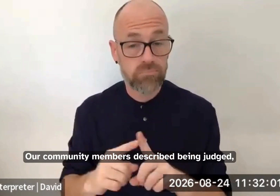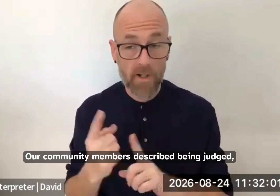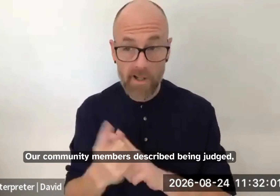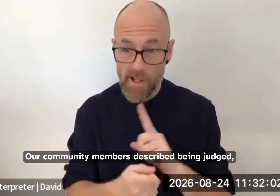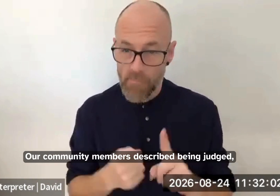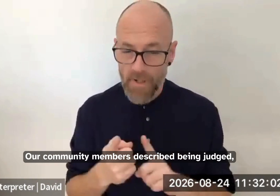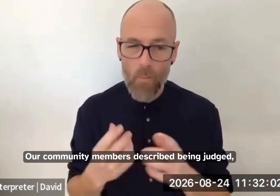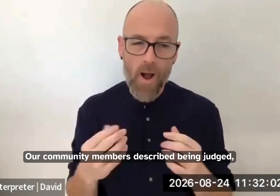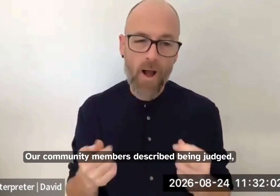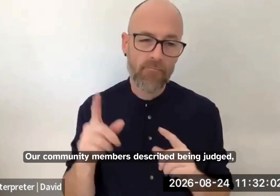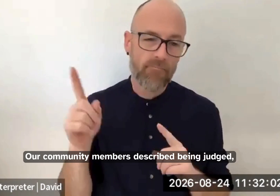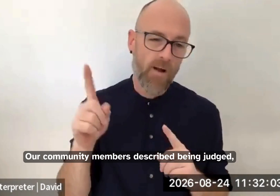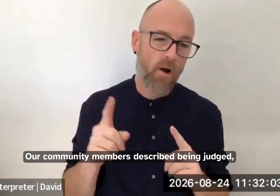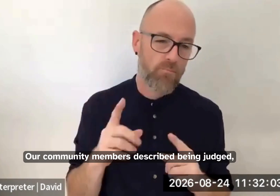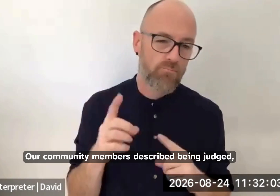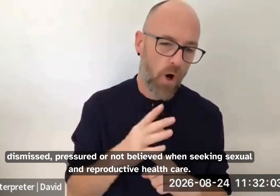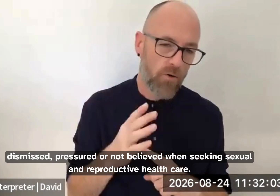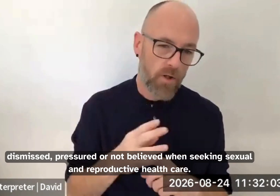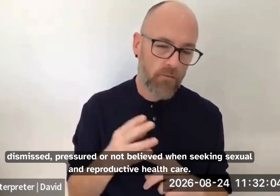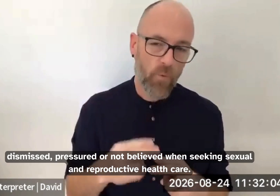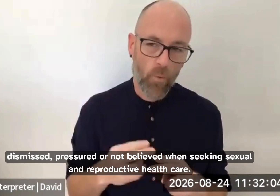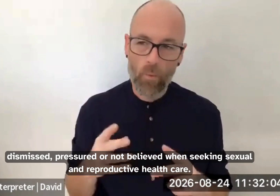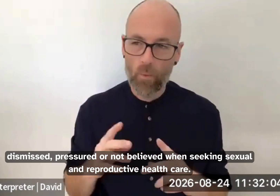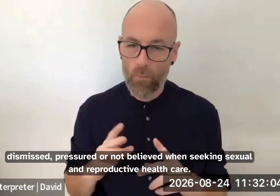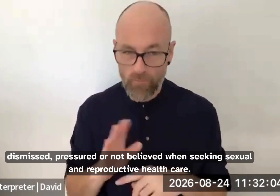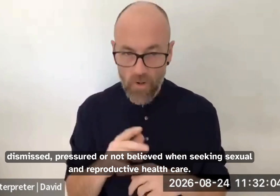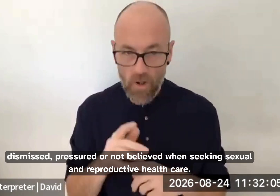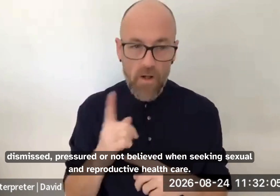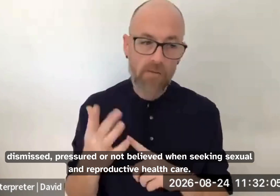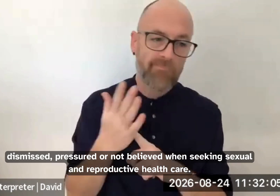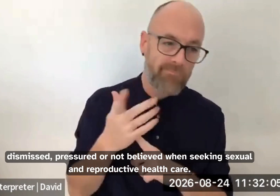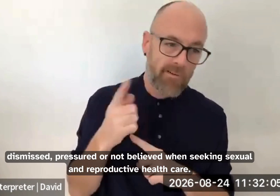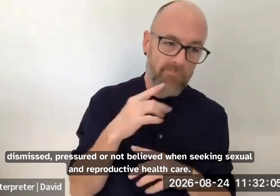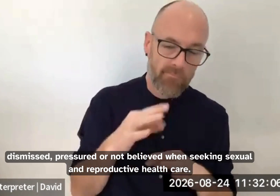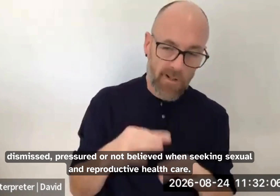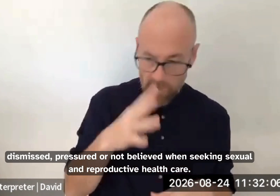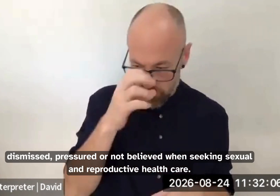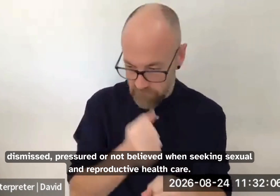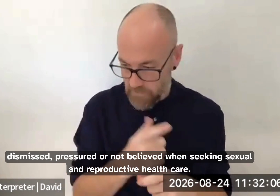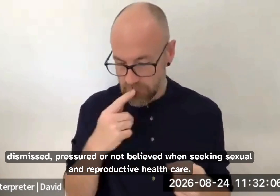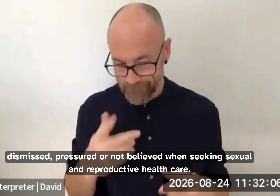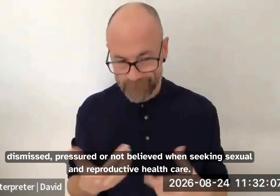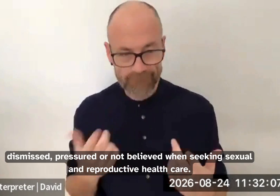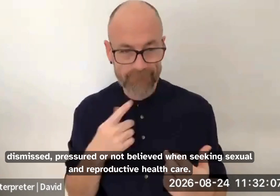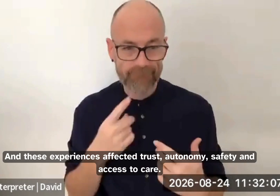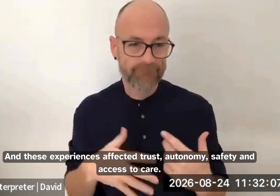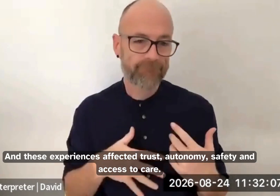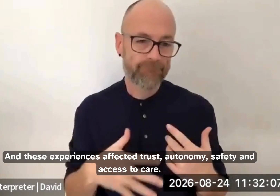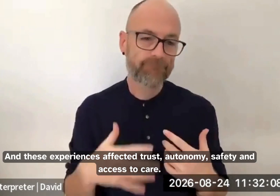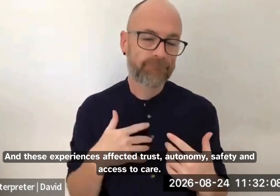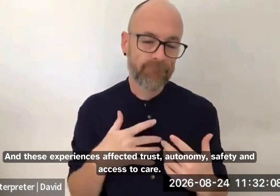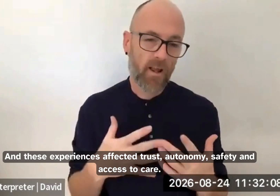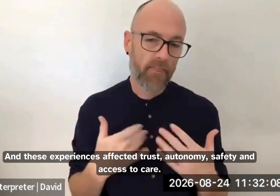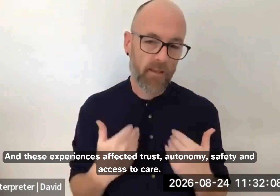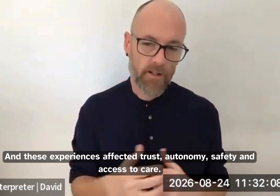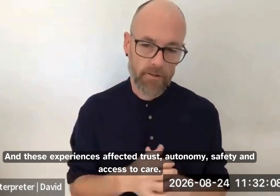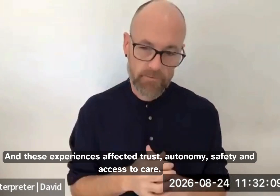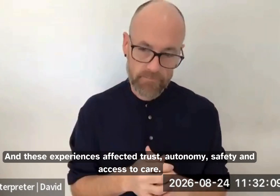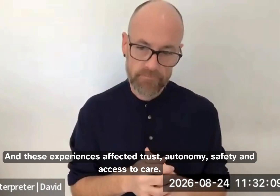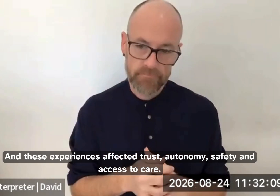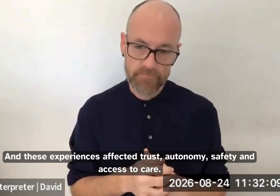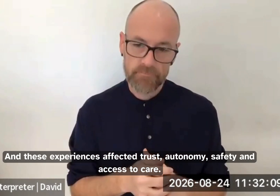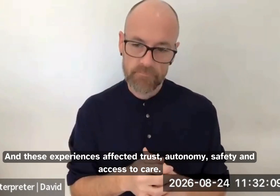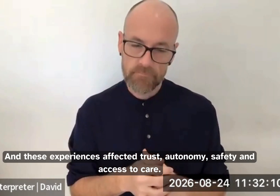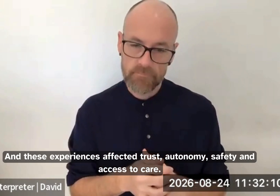community. Our community members described being judged, dismissed, pressured, or not believed when seeking sexual and reproductive health care. And these experiences